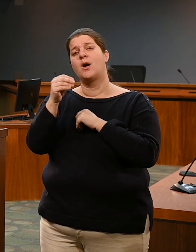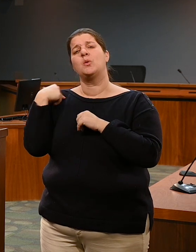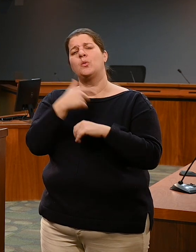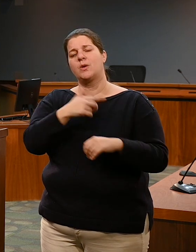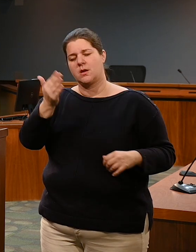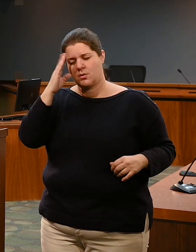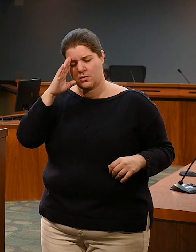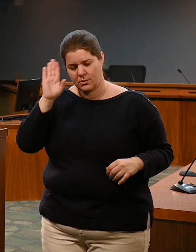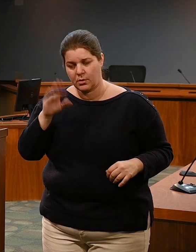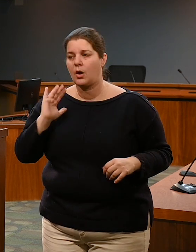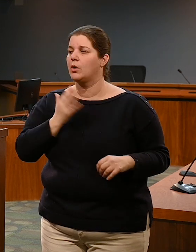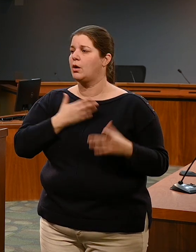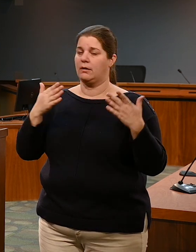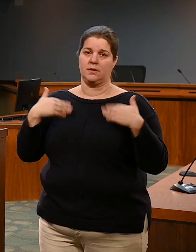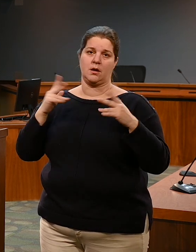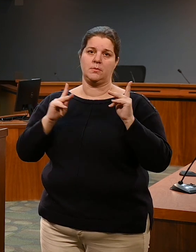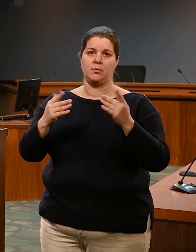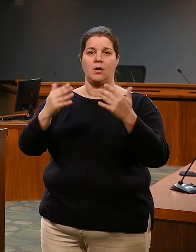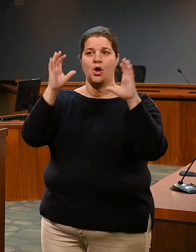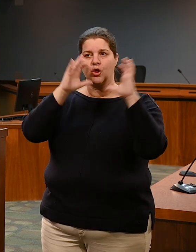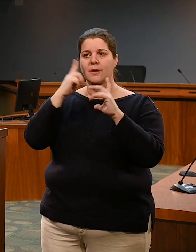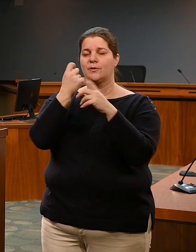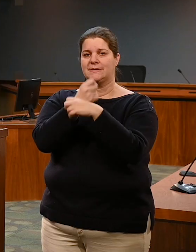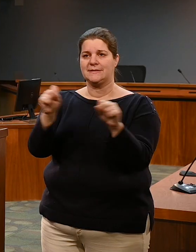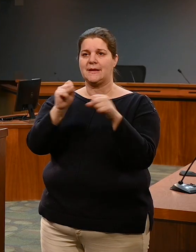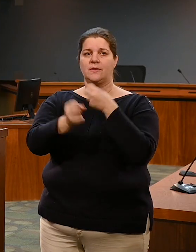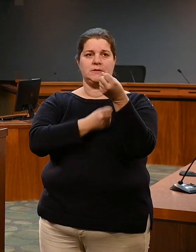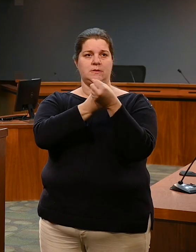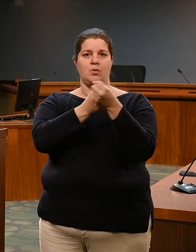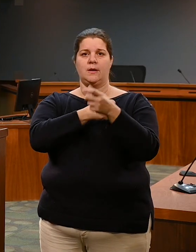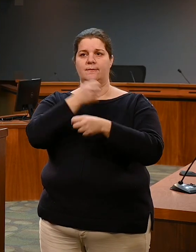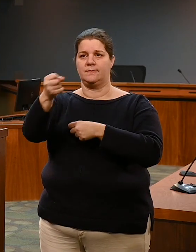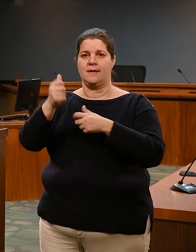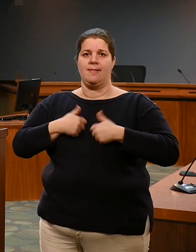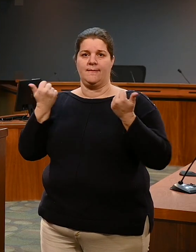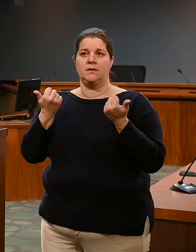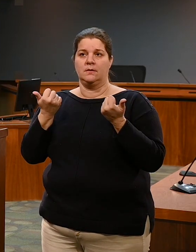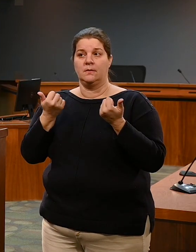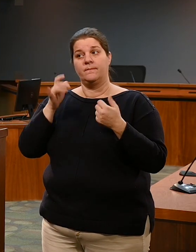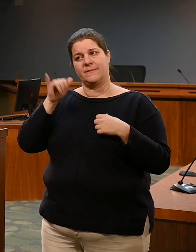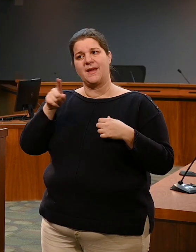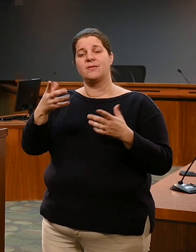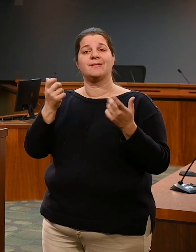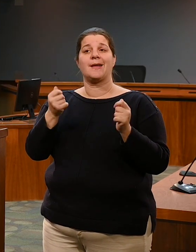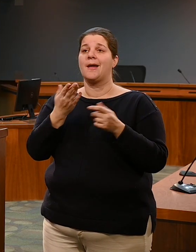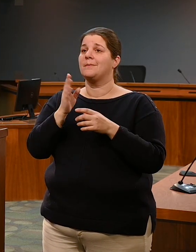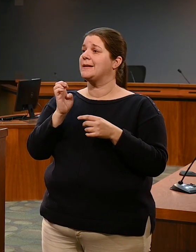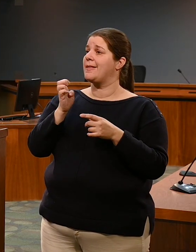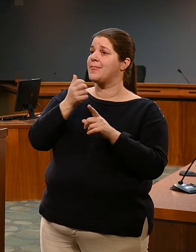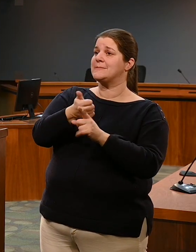know that our young people are seeking safe and supportive places where they are free to just